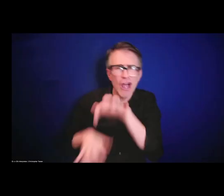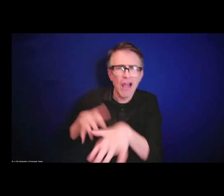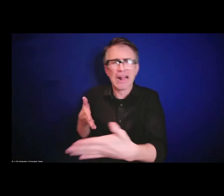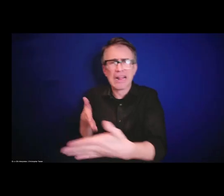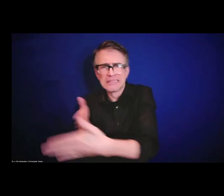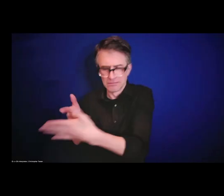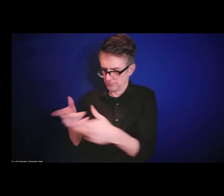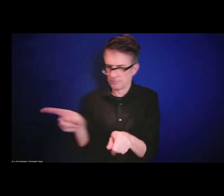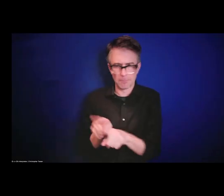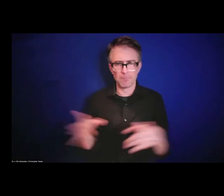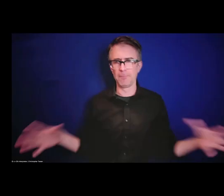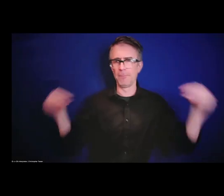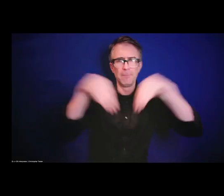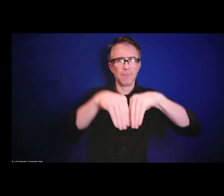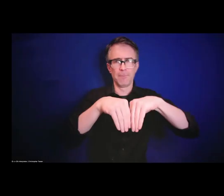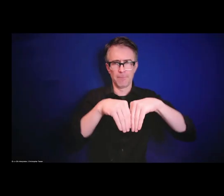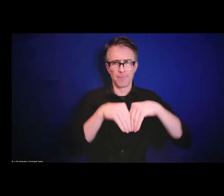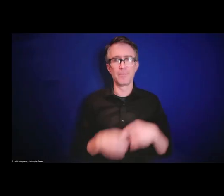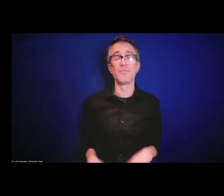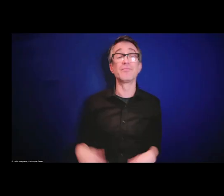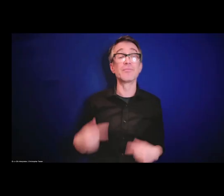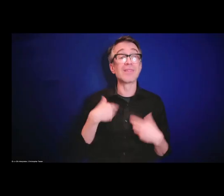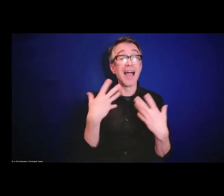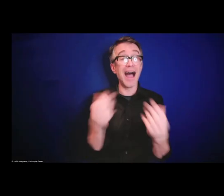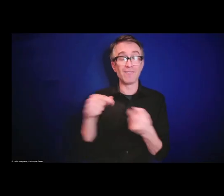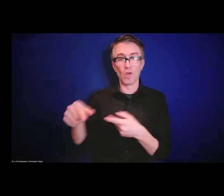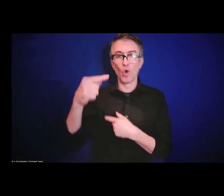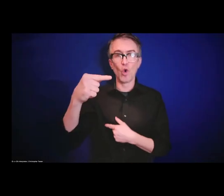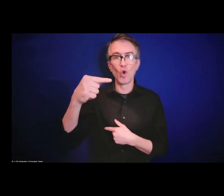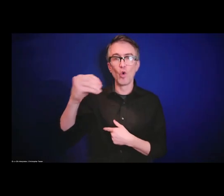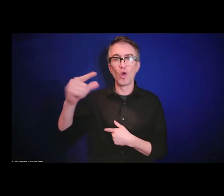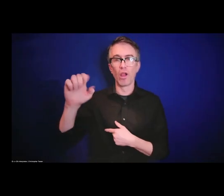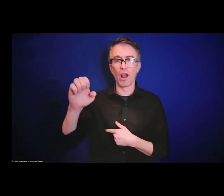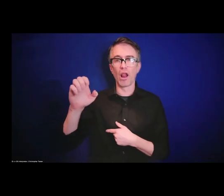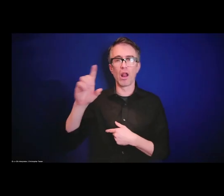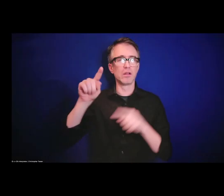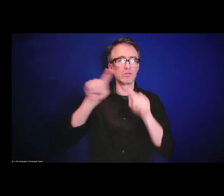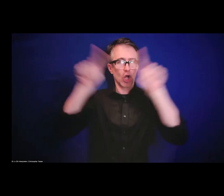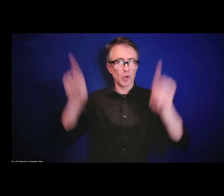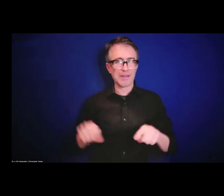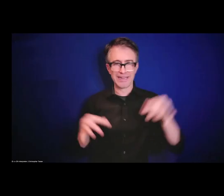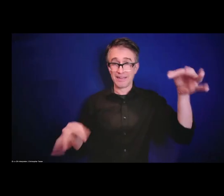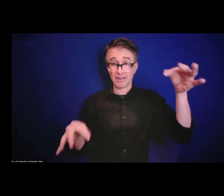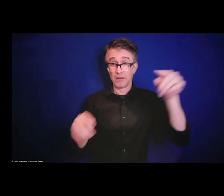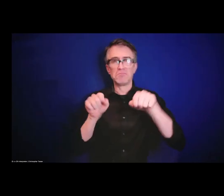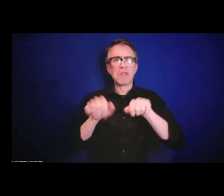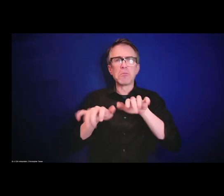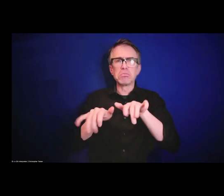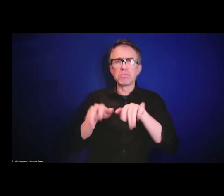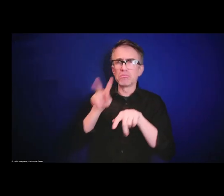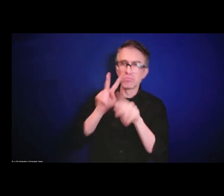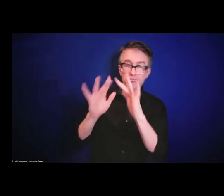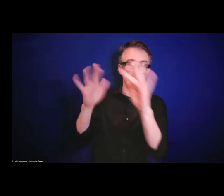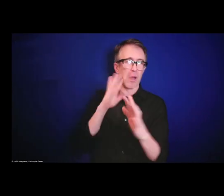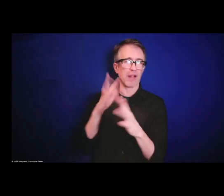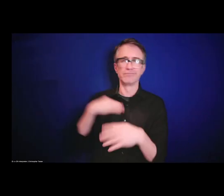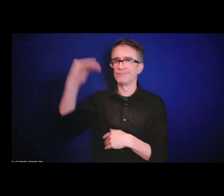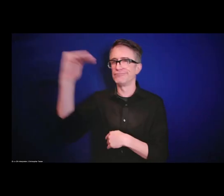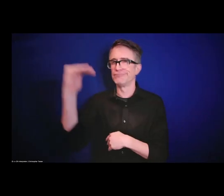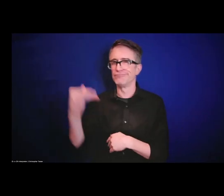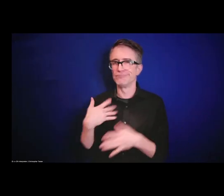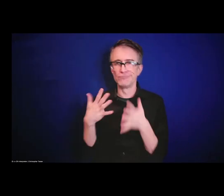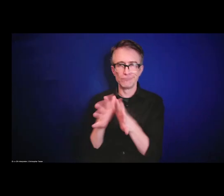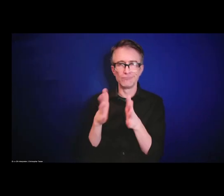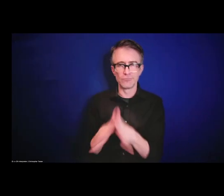on how intersectional data was used. We look throughout the data value chain, so collection,